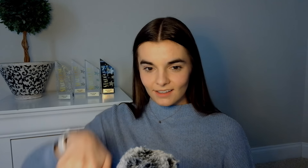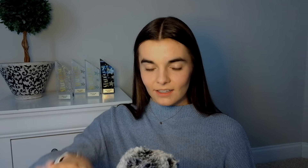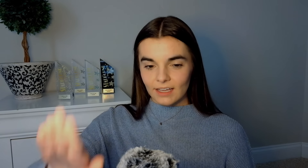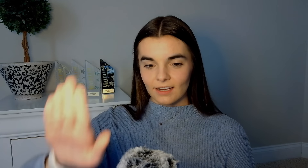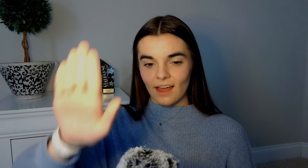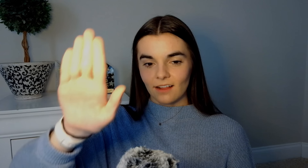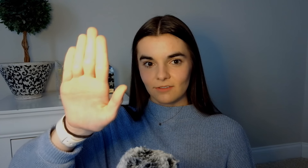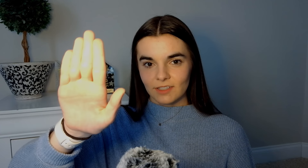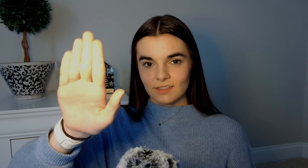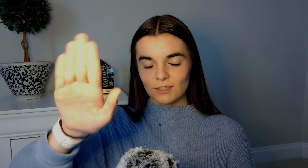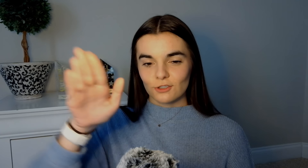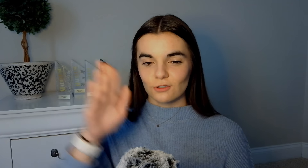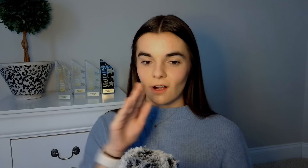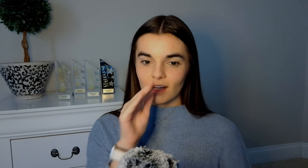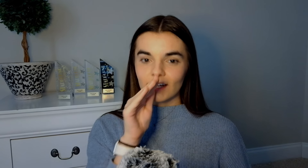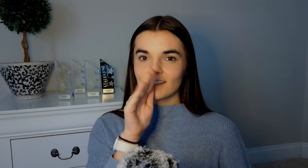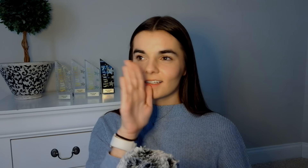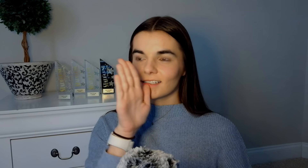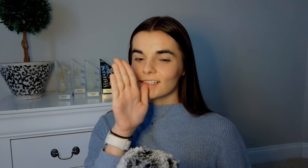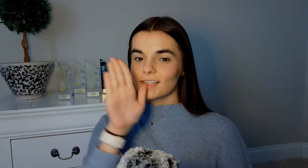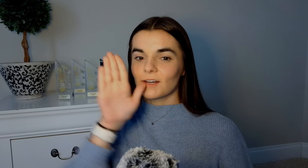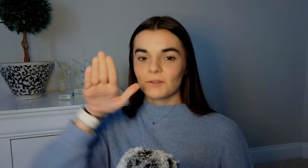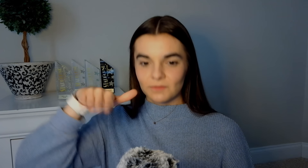like an elephant's trunk. So,